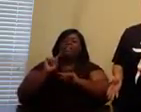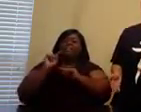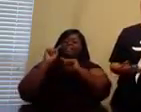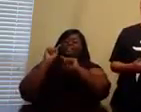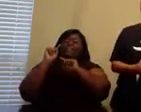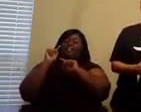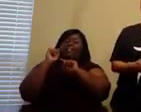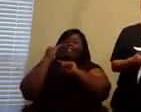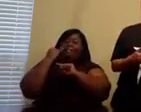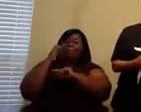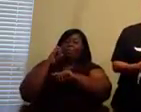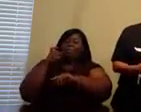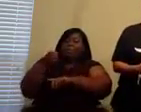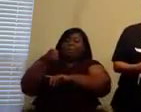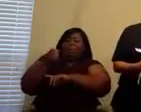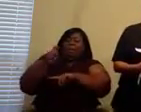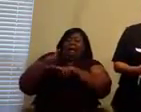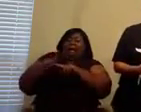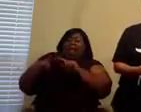Latoya, and we can go to